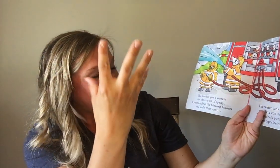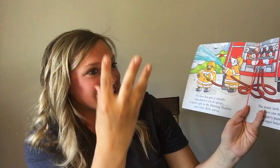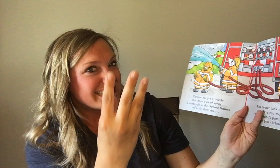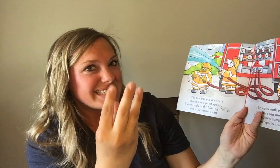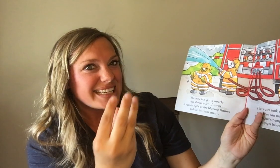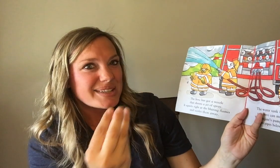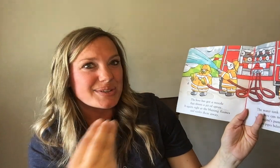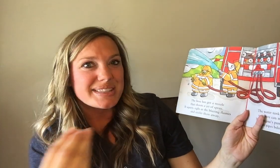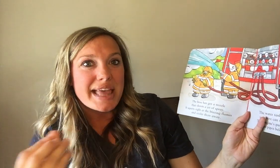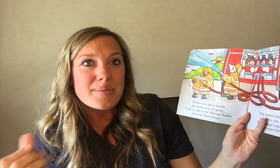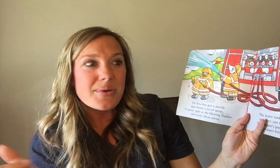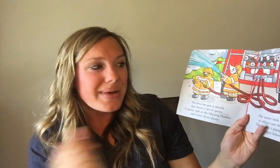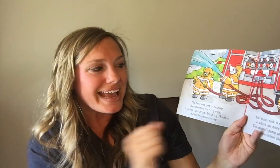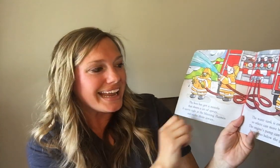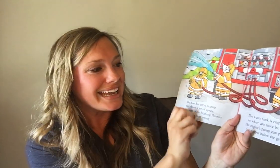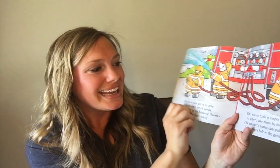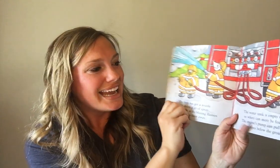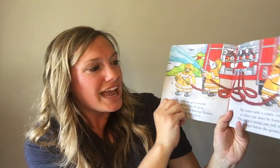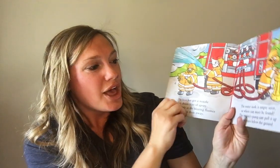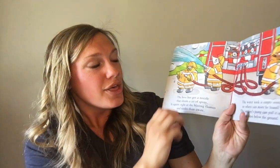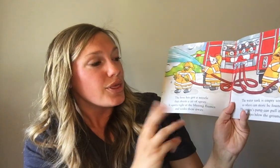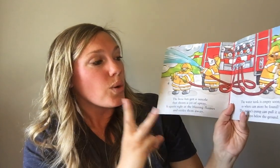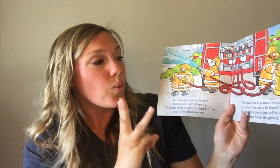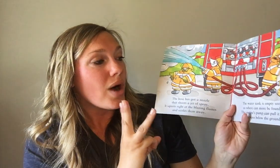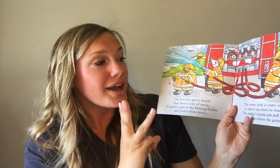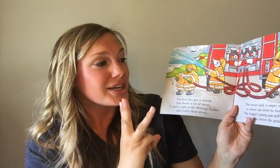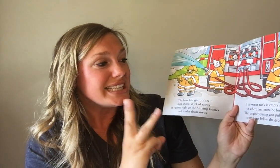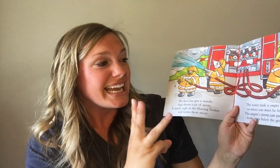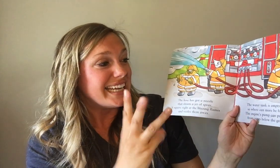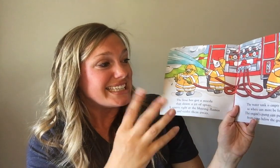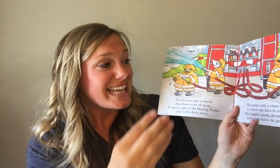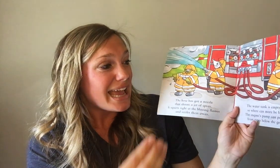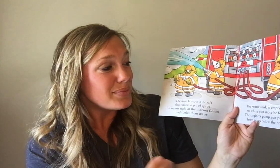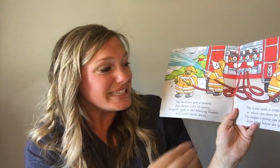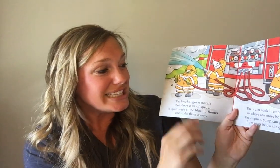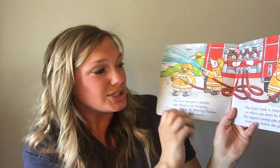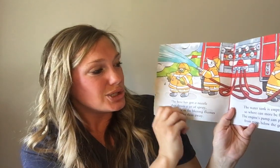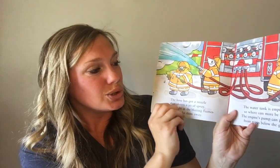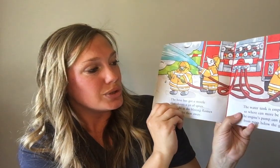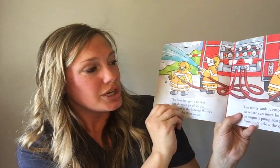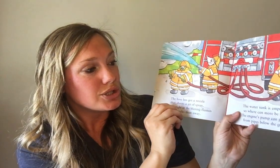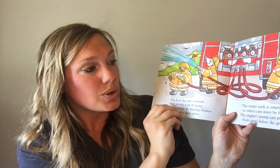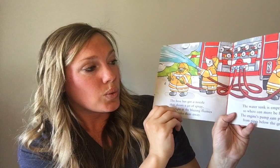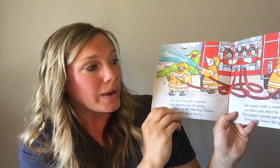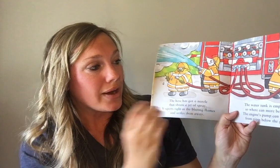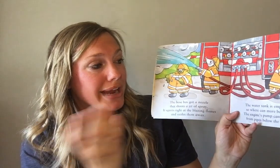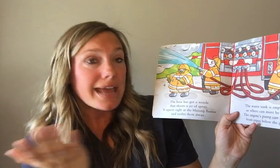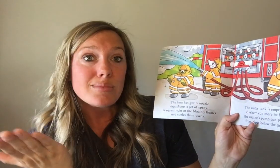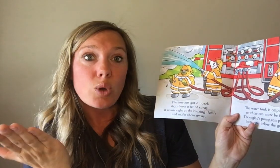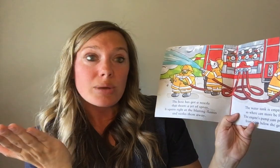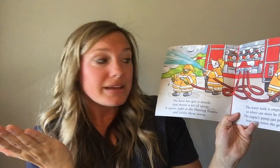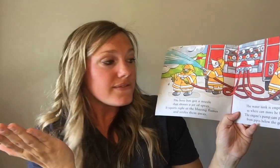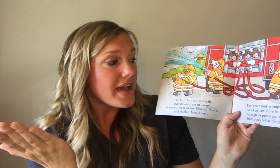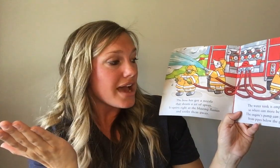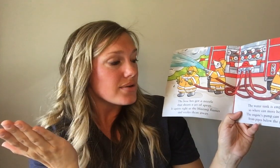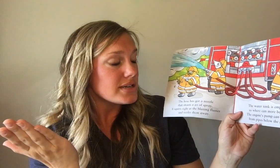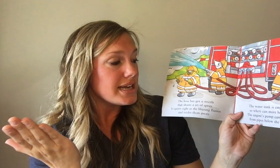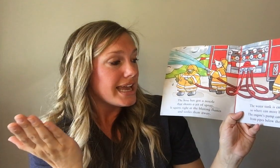and sizzles them away. The water tank is empty soon, so where can more be found?